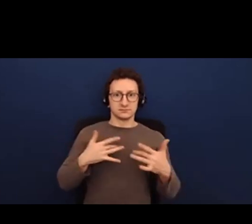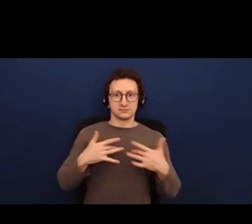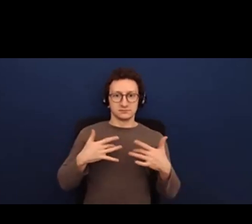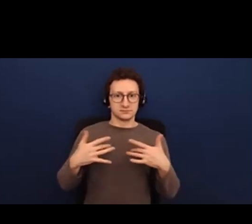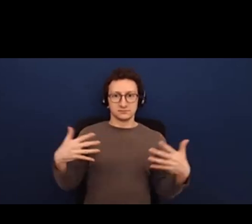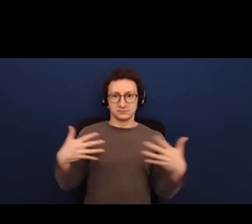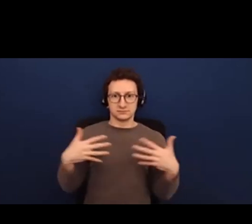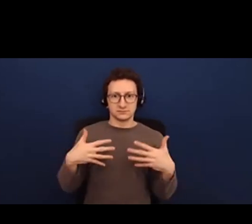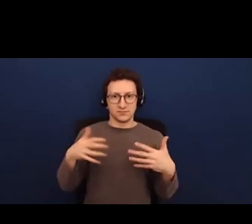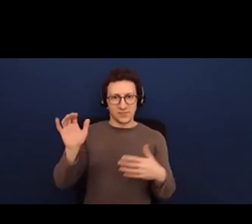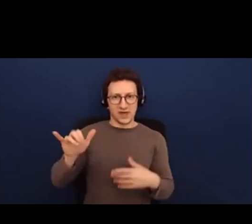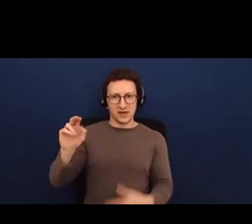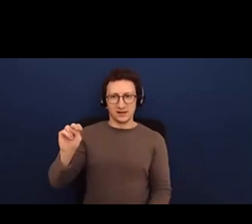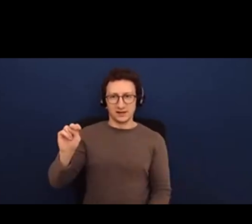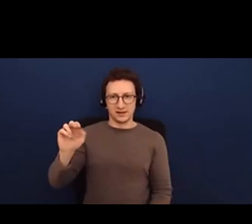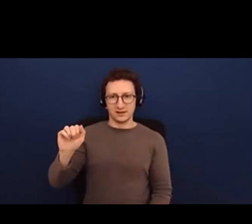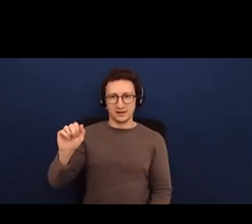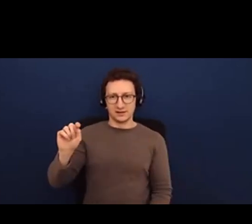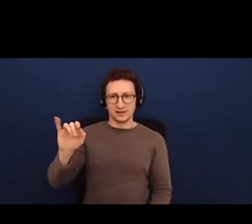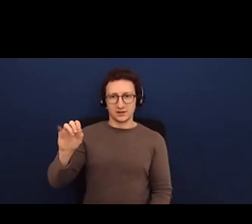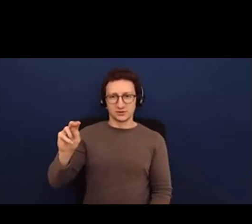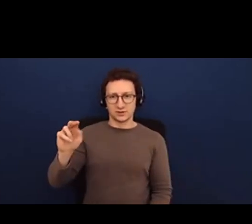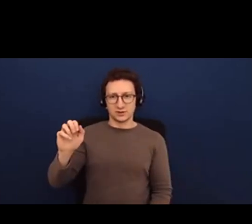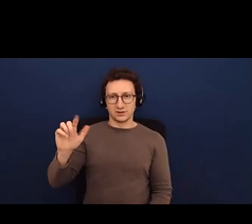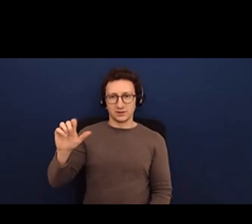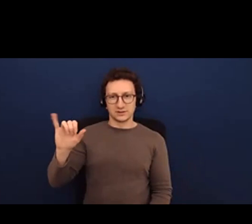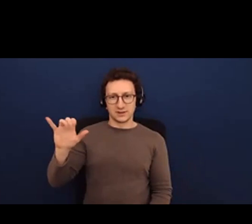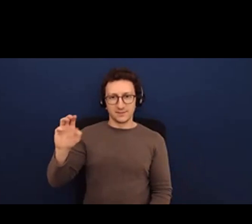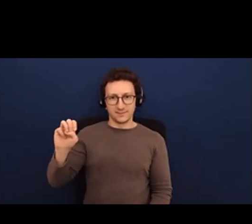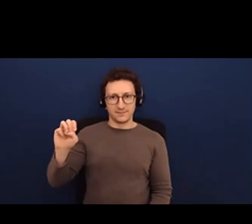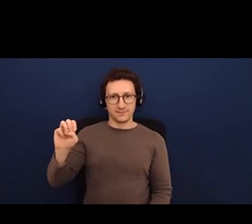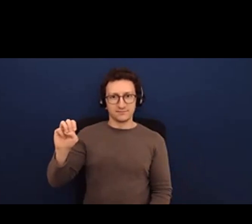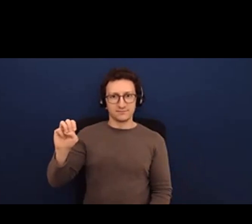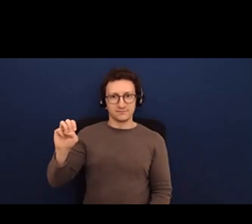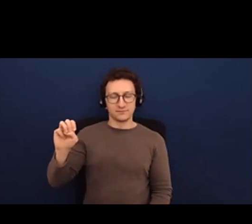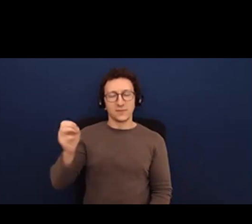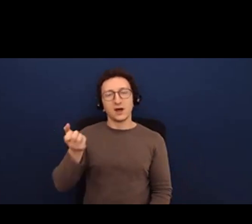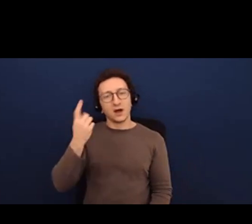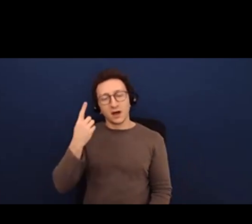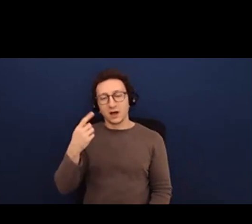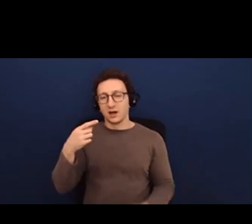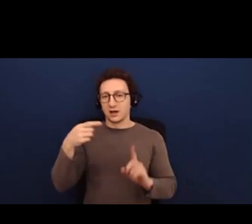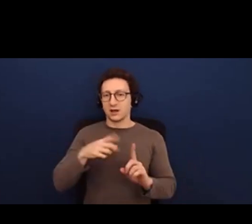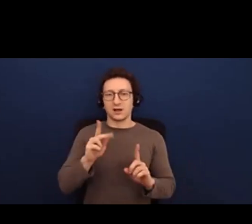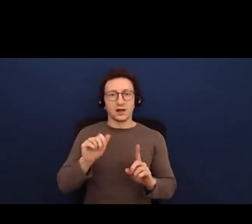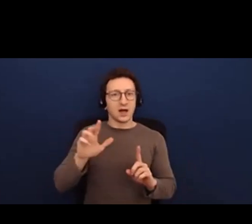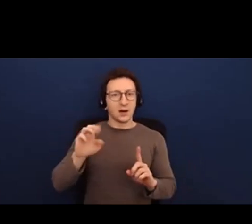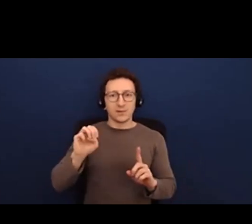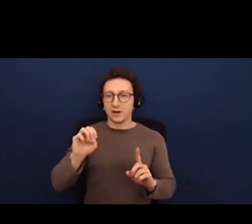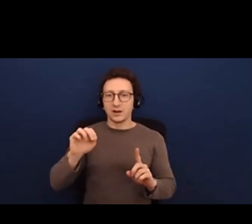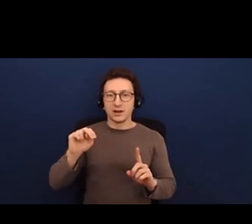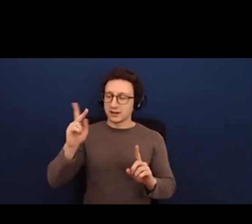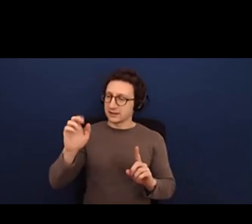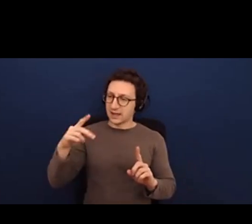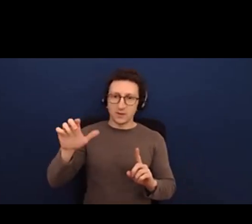of nationalism. He didn't, of course, know about the concentration camps and the